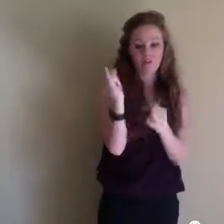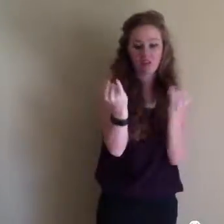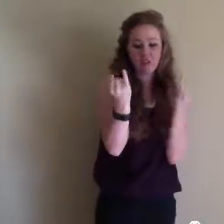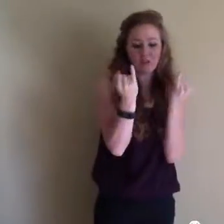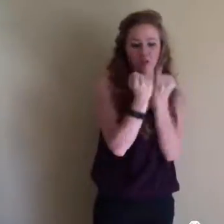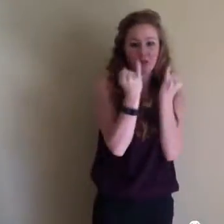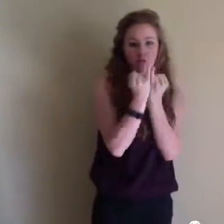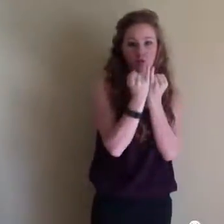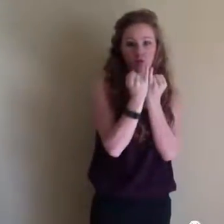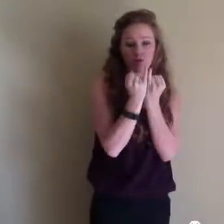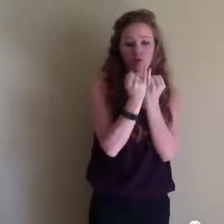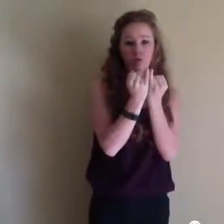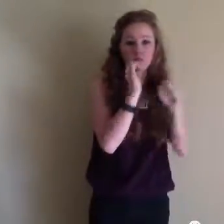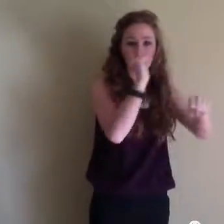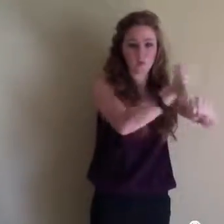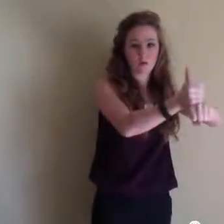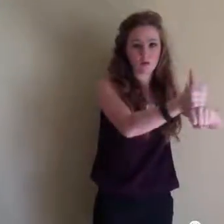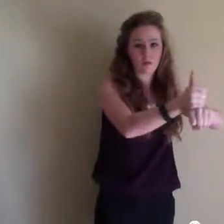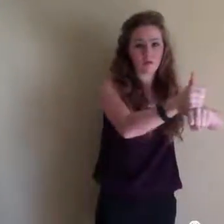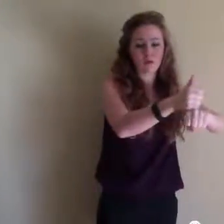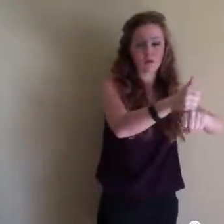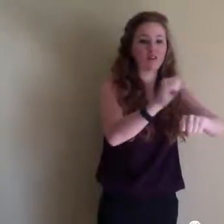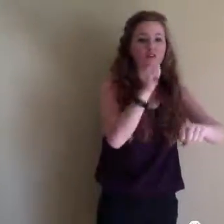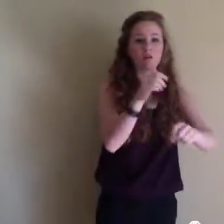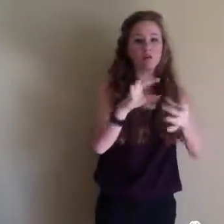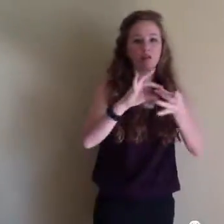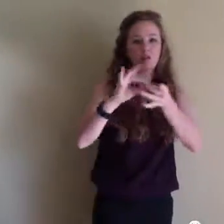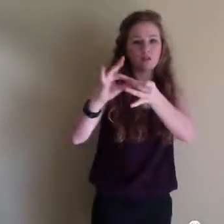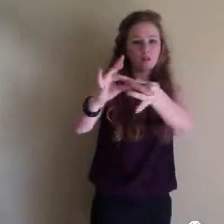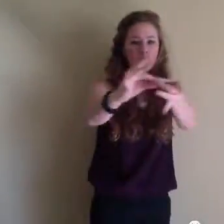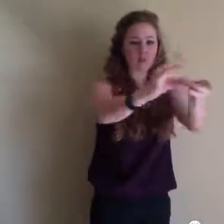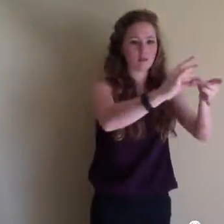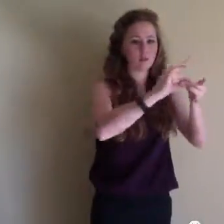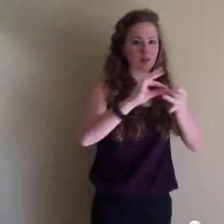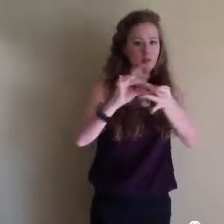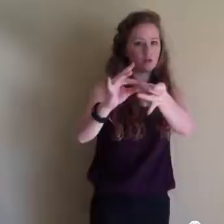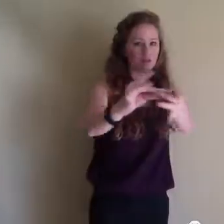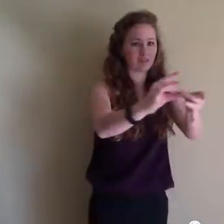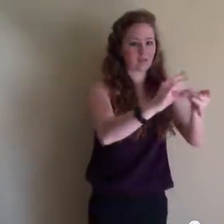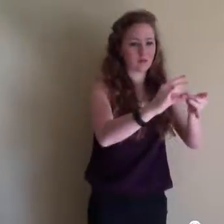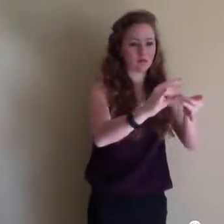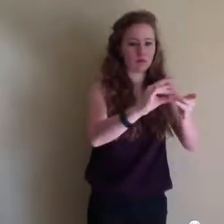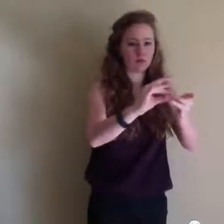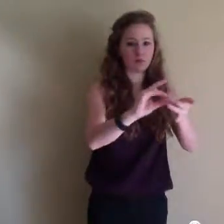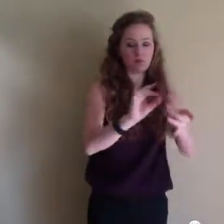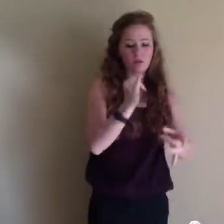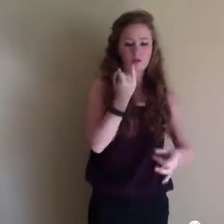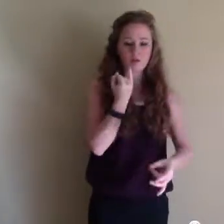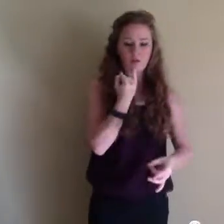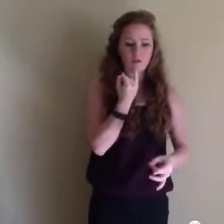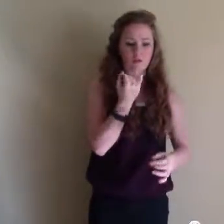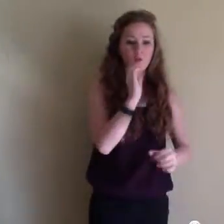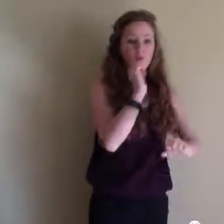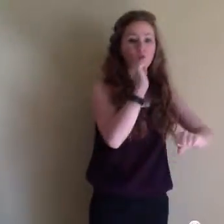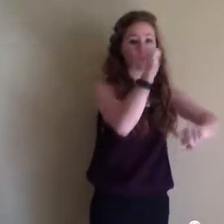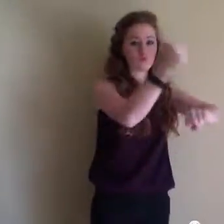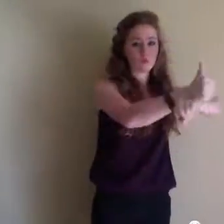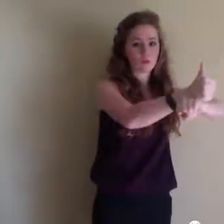had the perspective of kind of being isolated. They weren't really all connected like they are today. There were